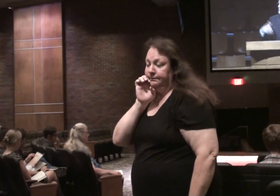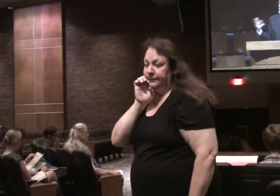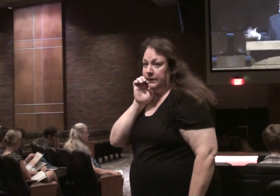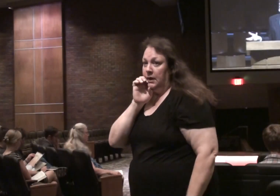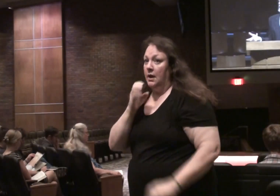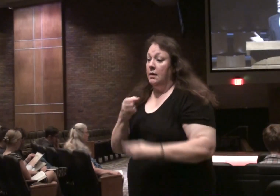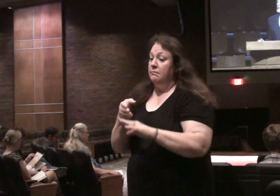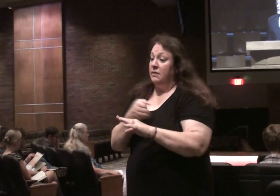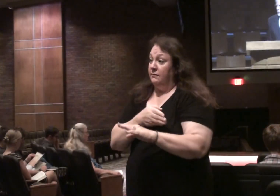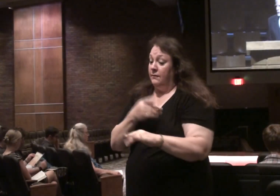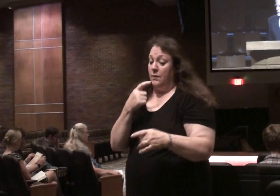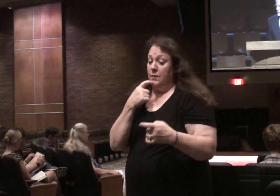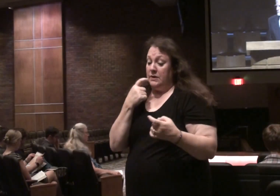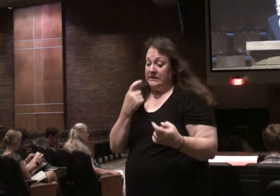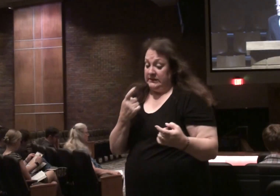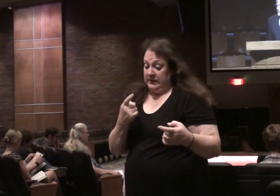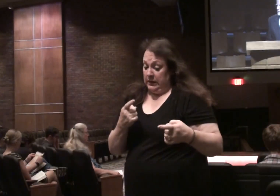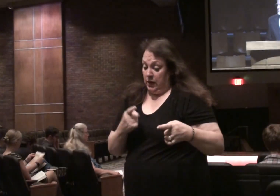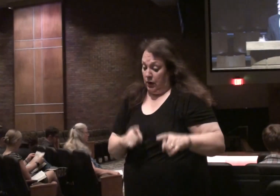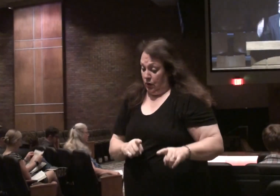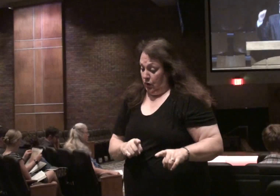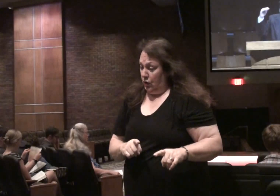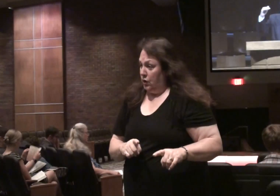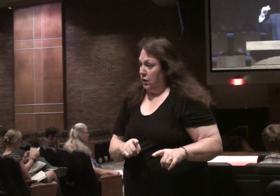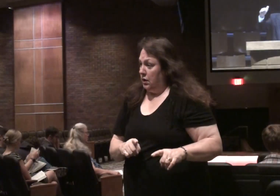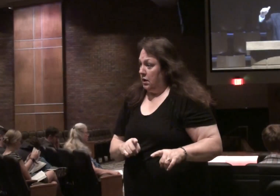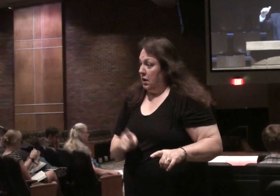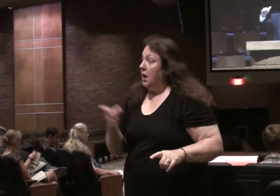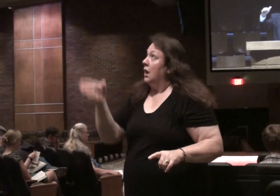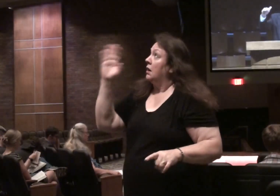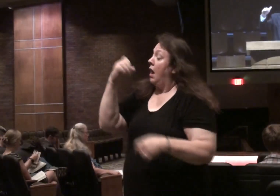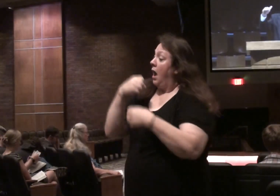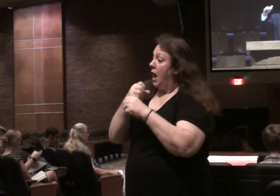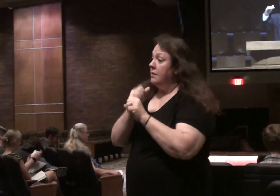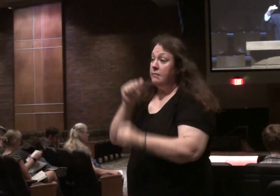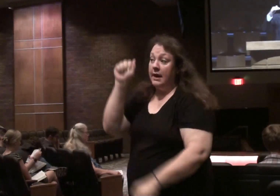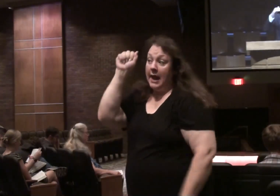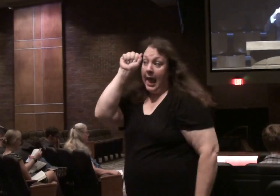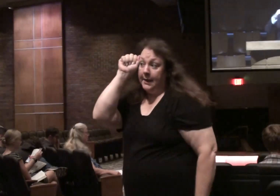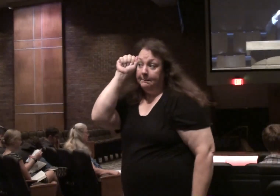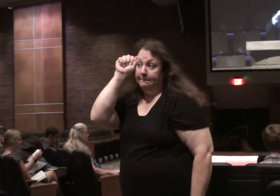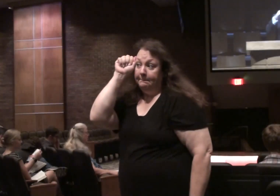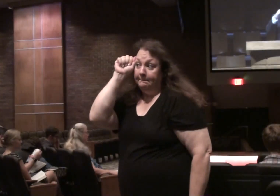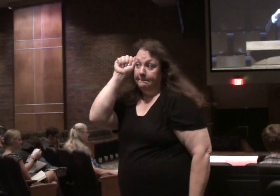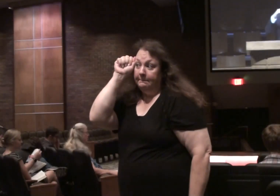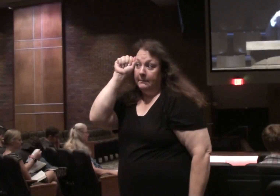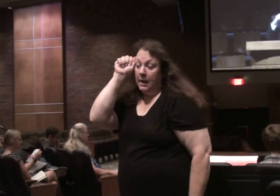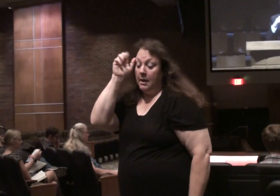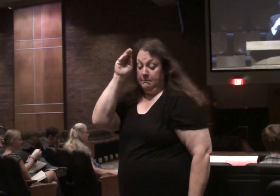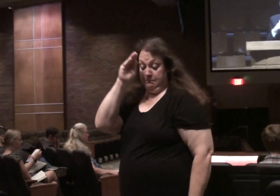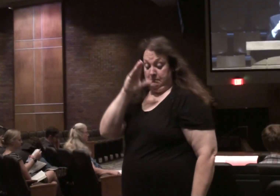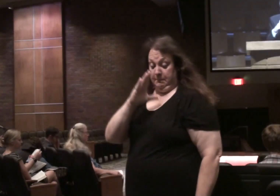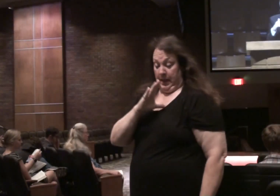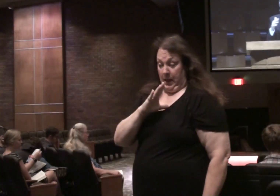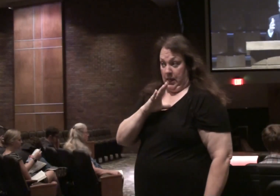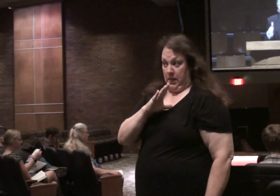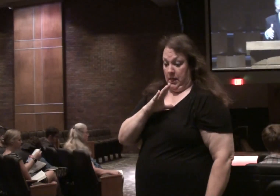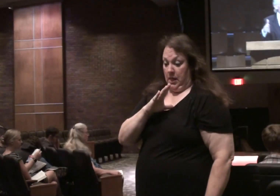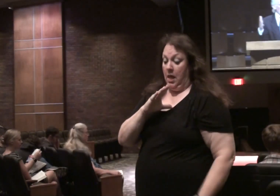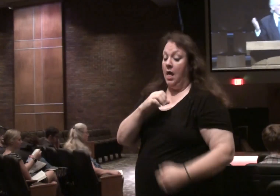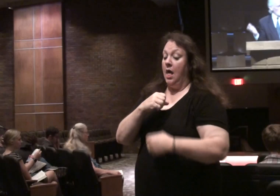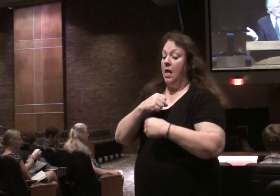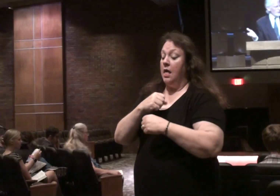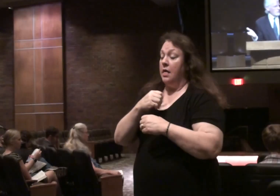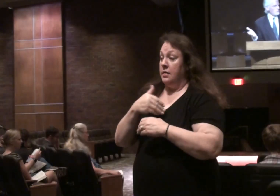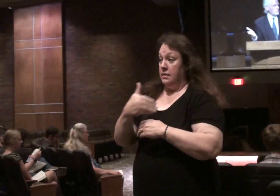And before the fall occurred, the very fact that God created Adam male before He created